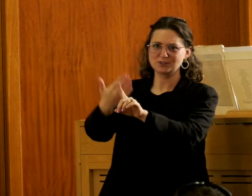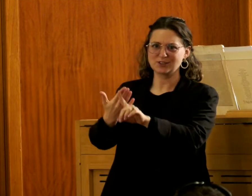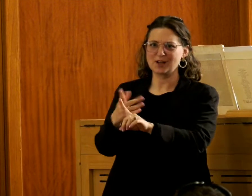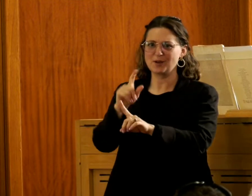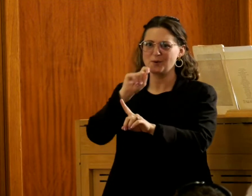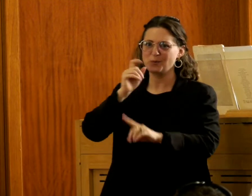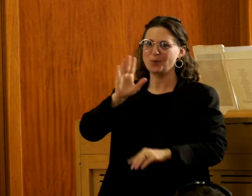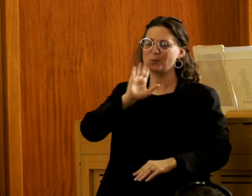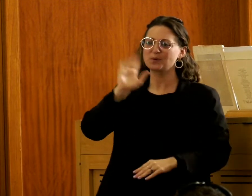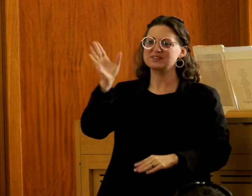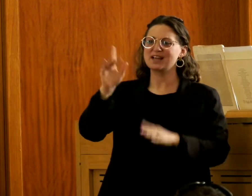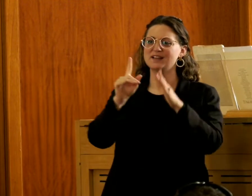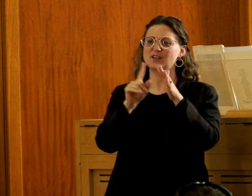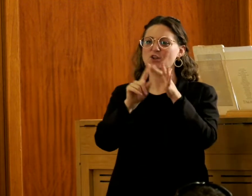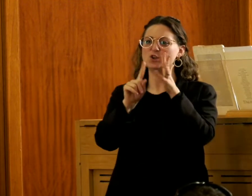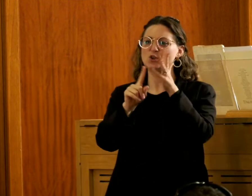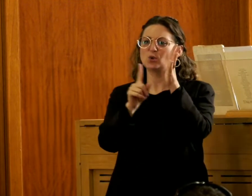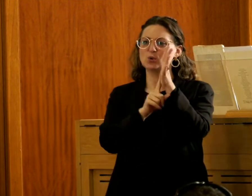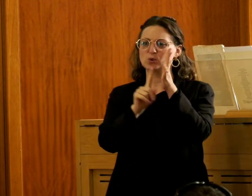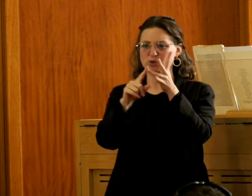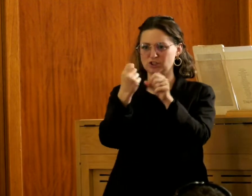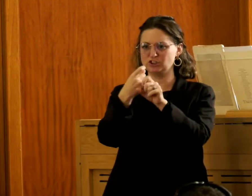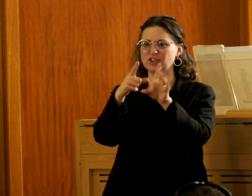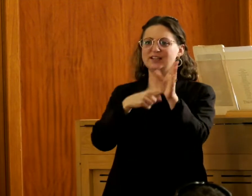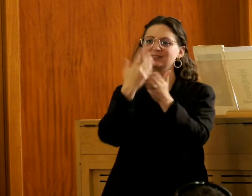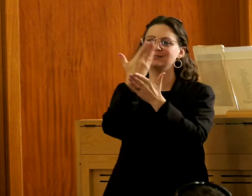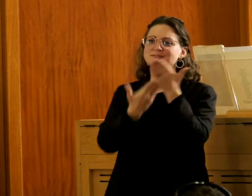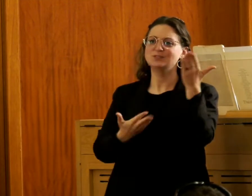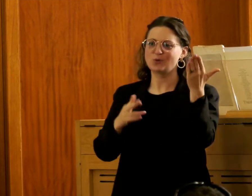a eulogy for us.